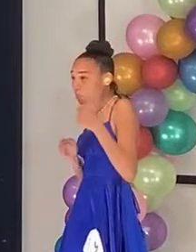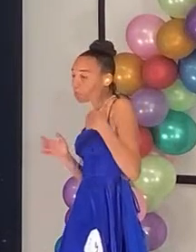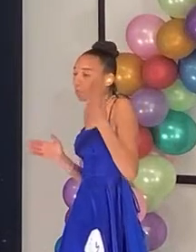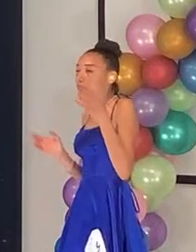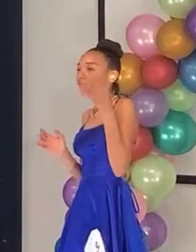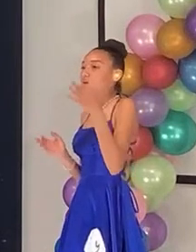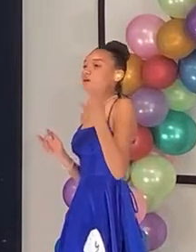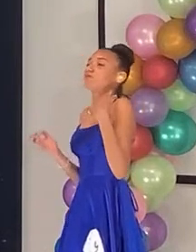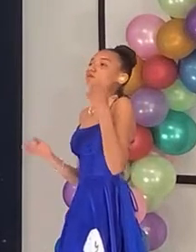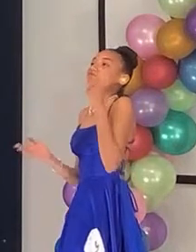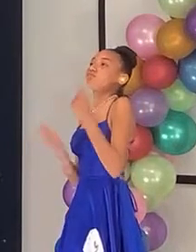my future,